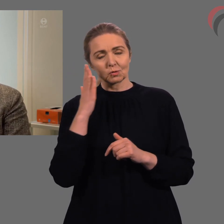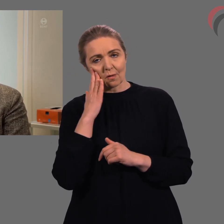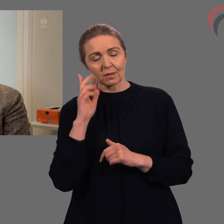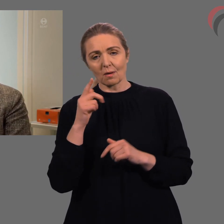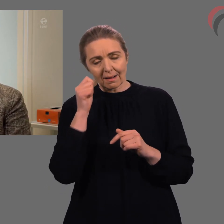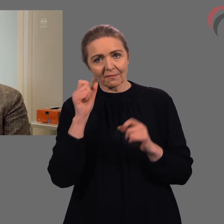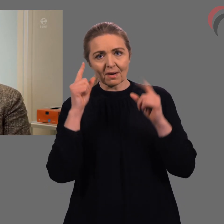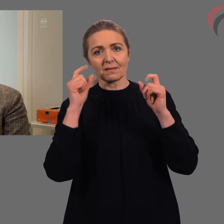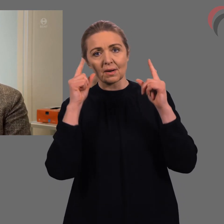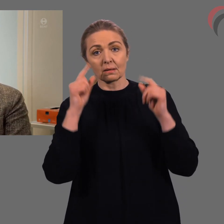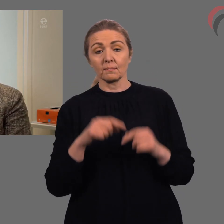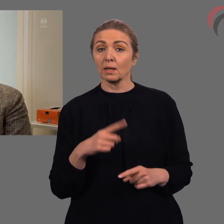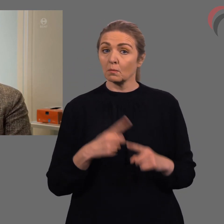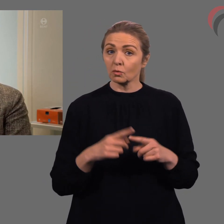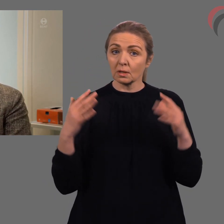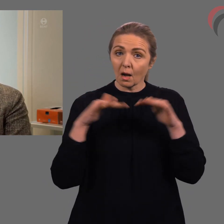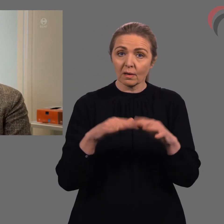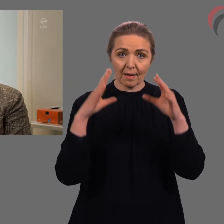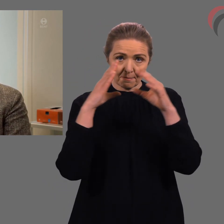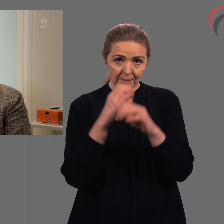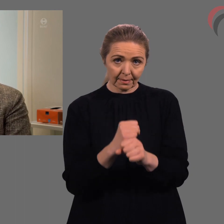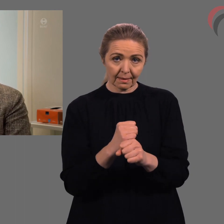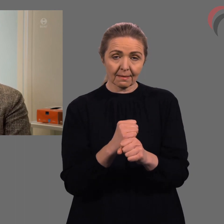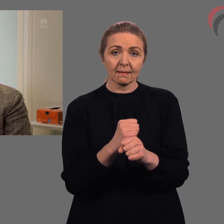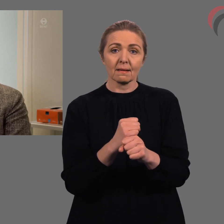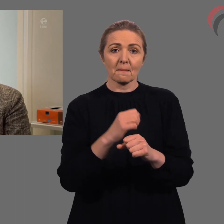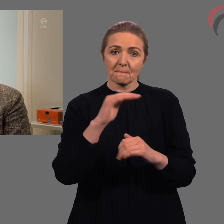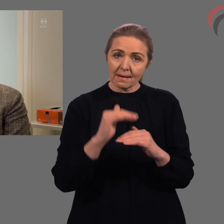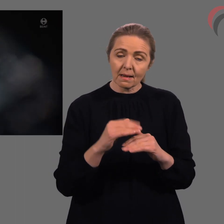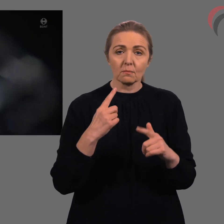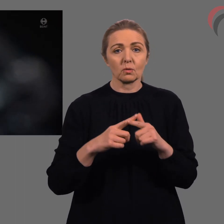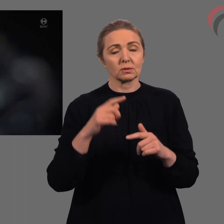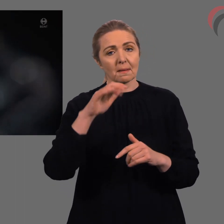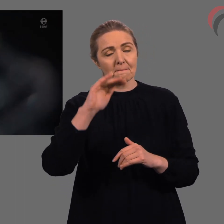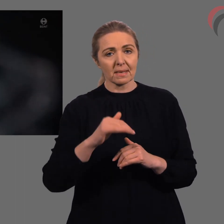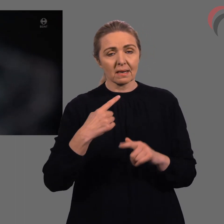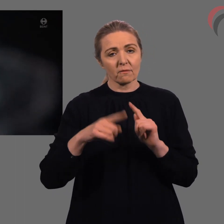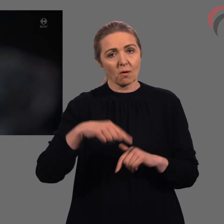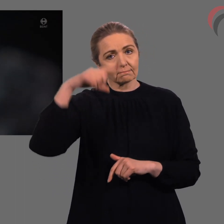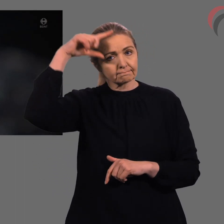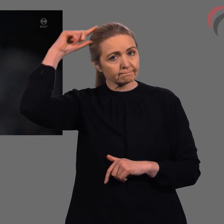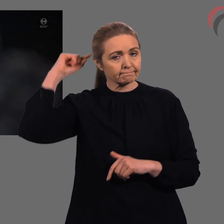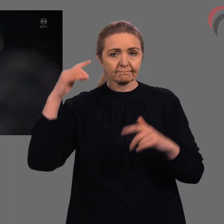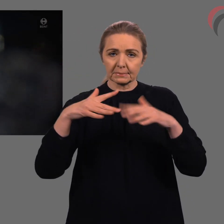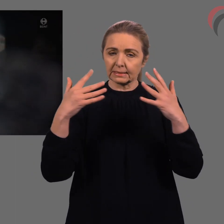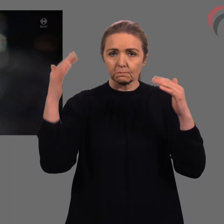impacts on things like concentration and memory and mental acuity.